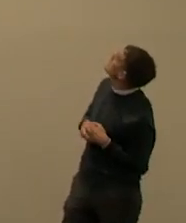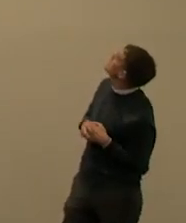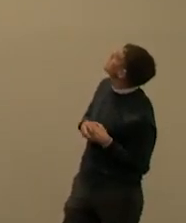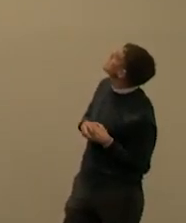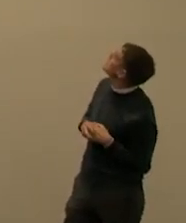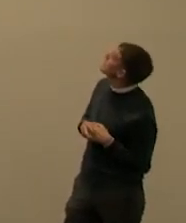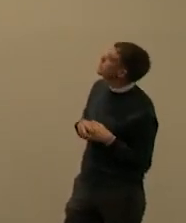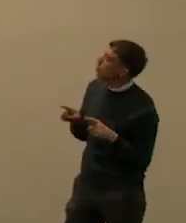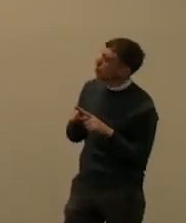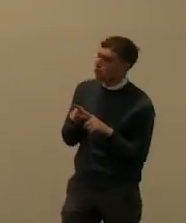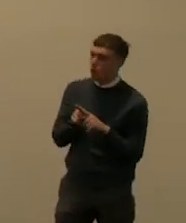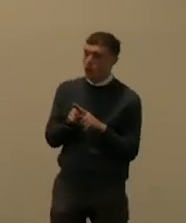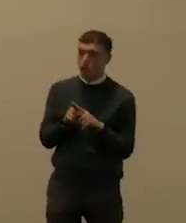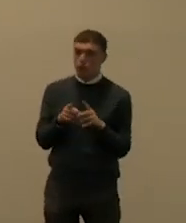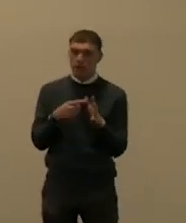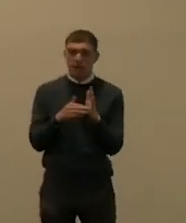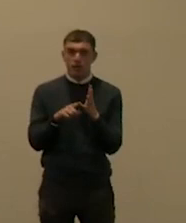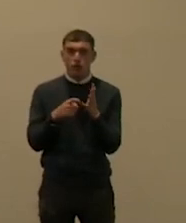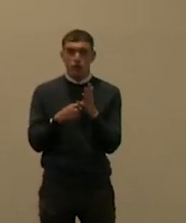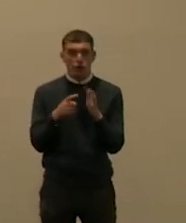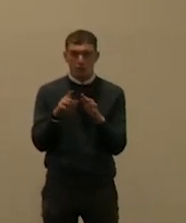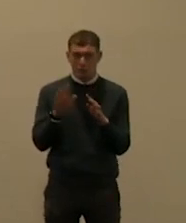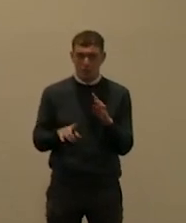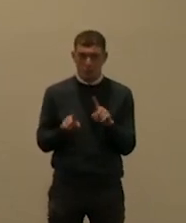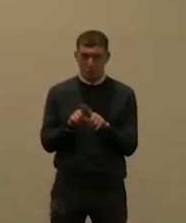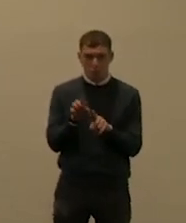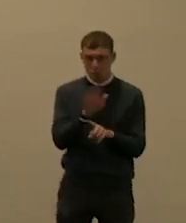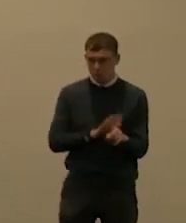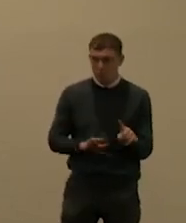only from Asia, it's also from all other branch offices.